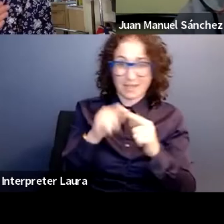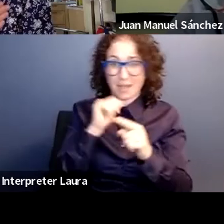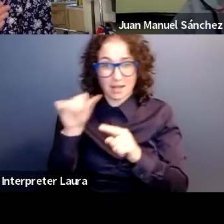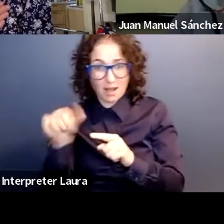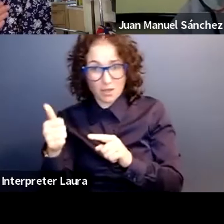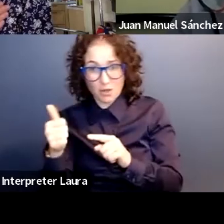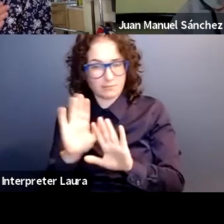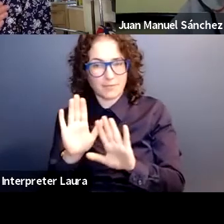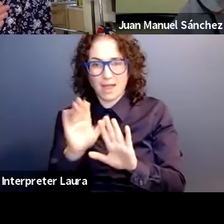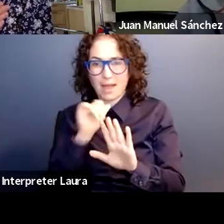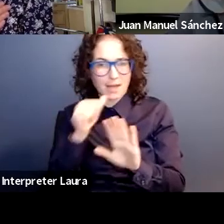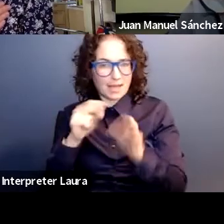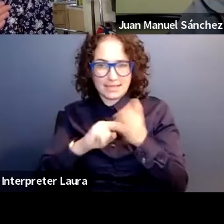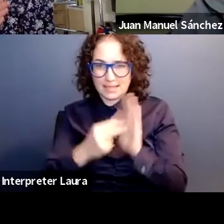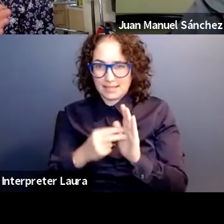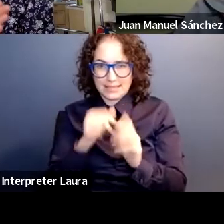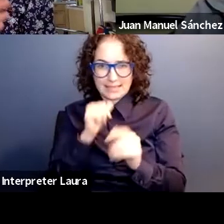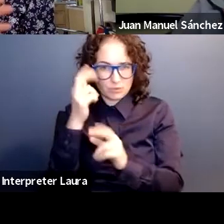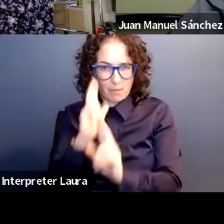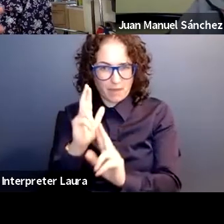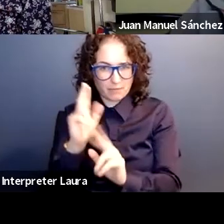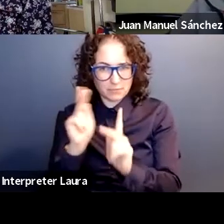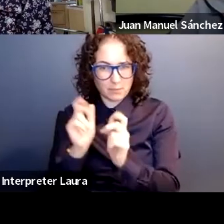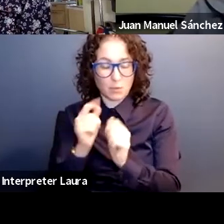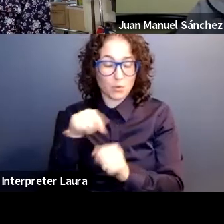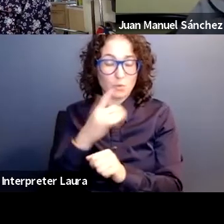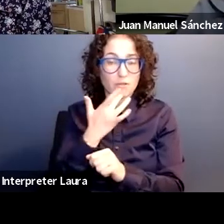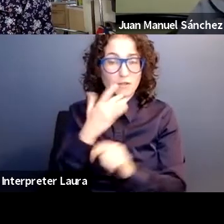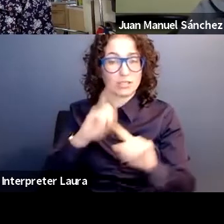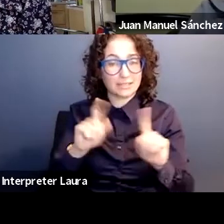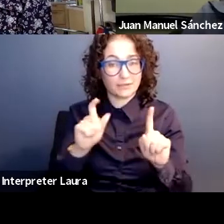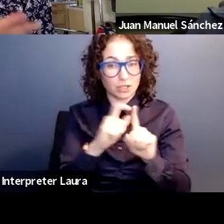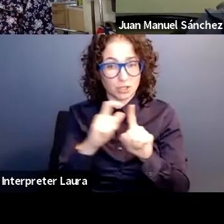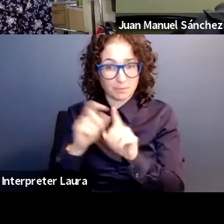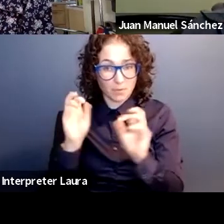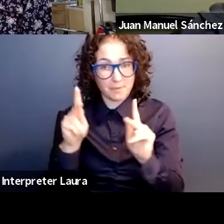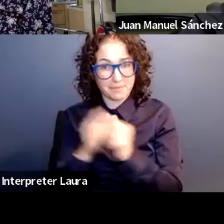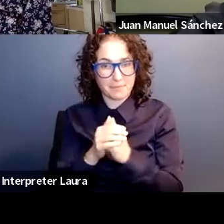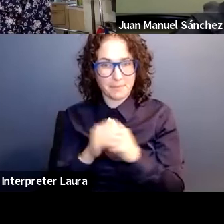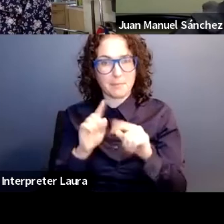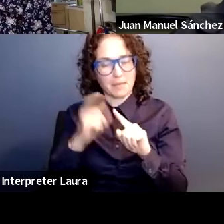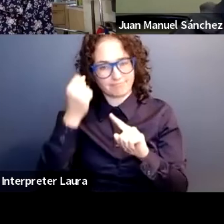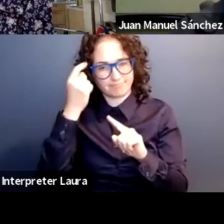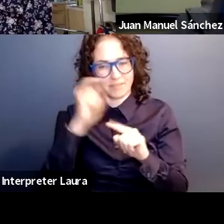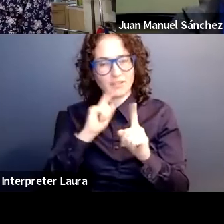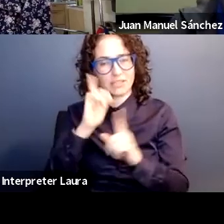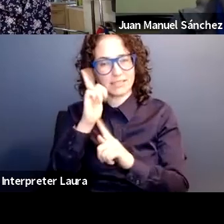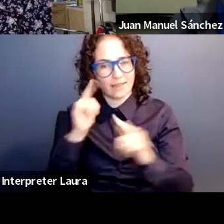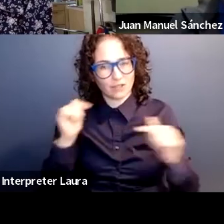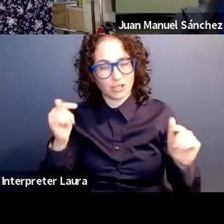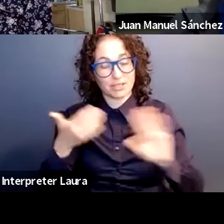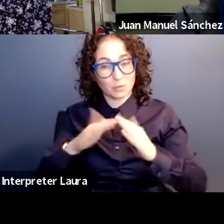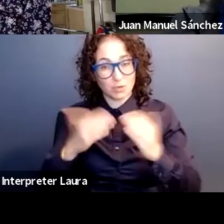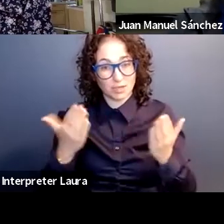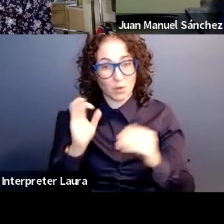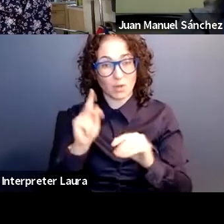is in no way intended to be disrespectful of people who prefer different terminology. but there's a very diverse community here with